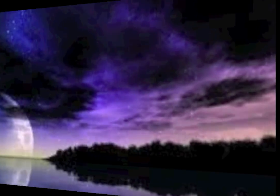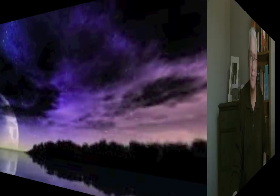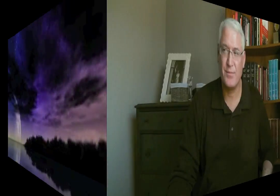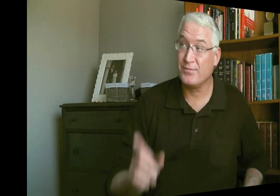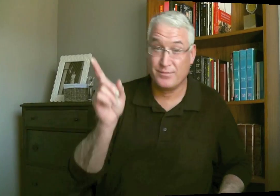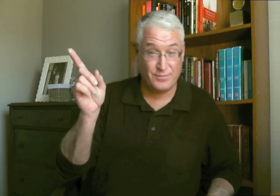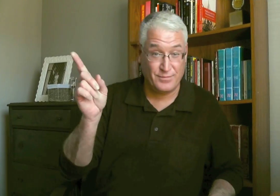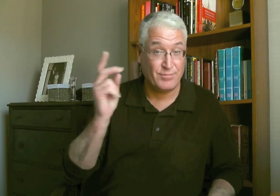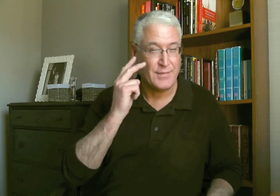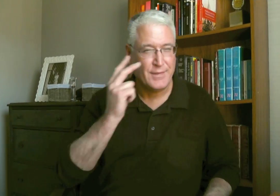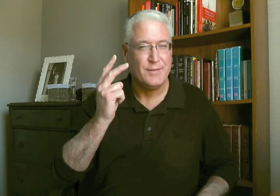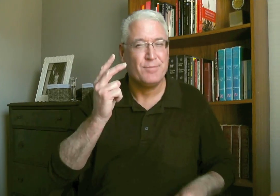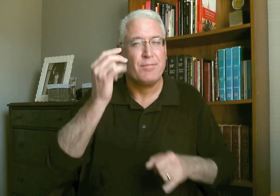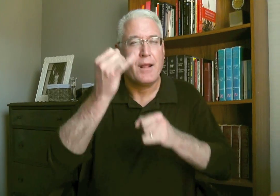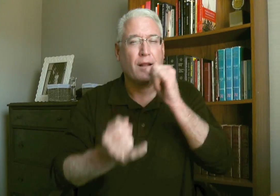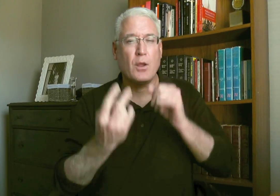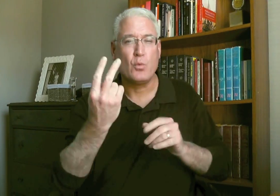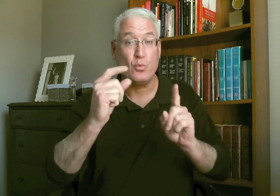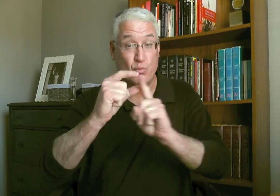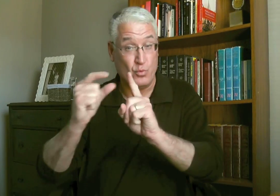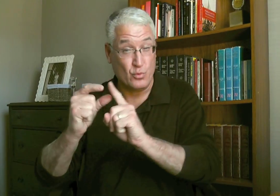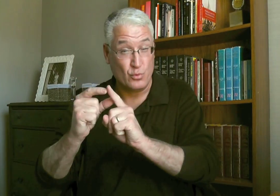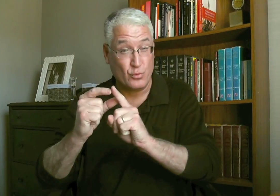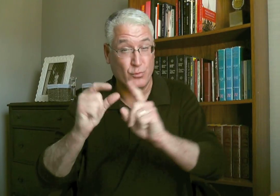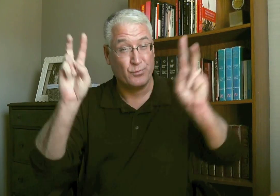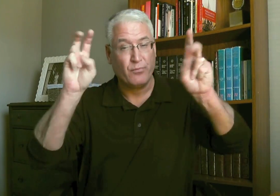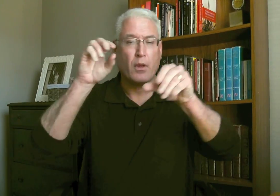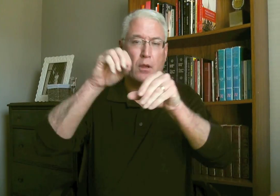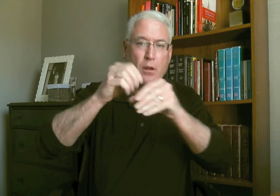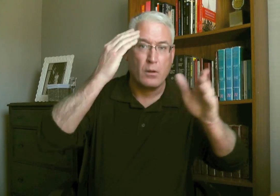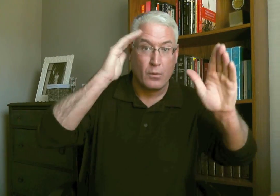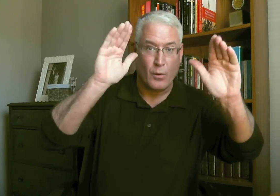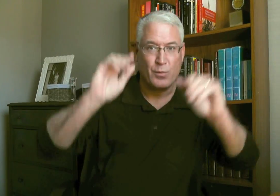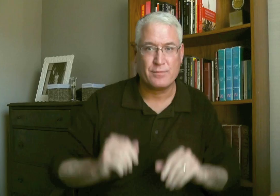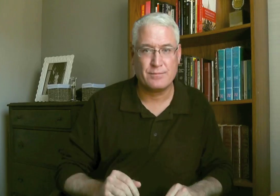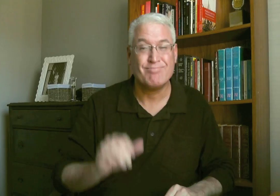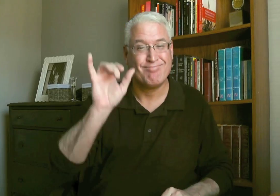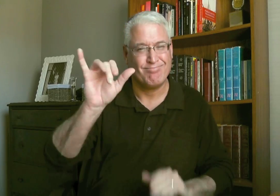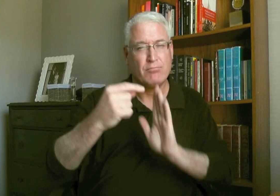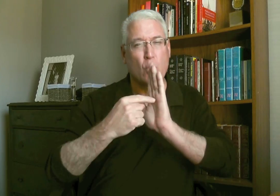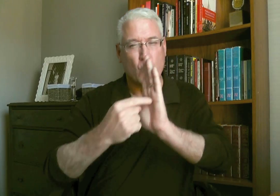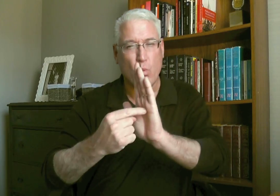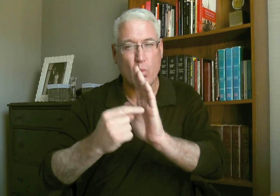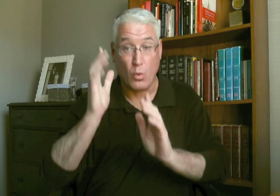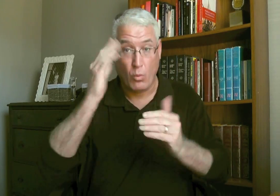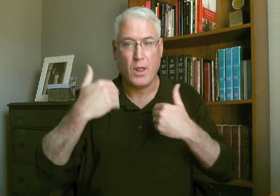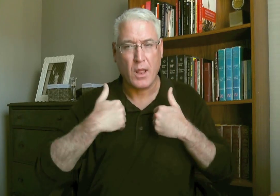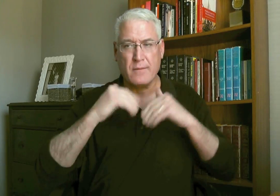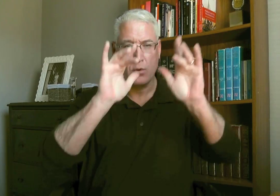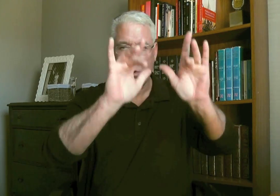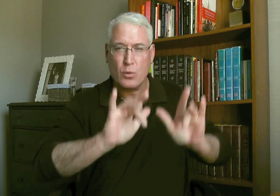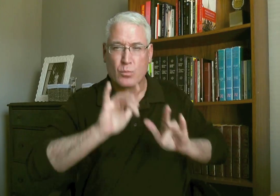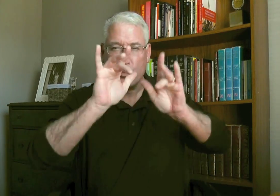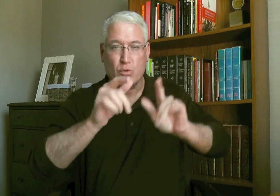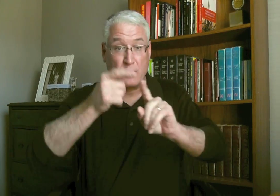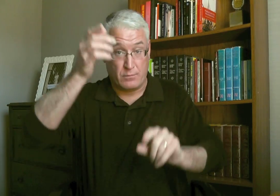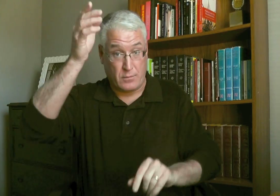hope. You see the last two words, in hope? That shows that God will